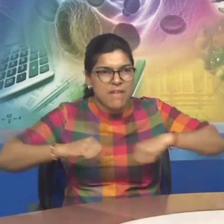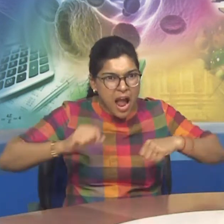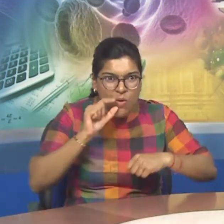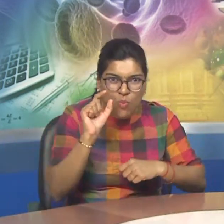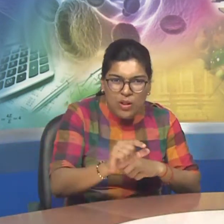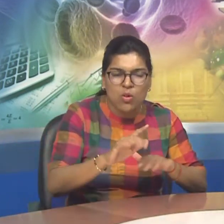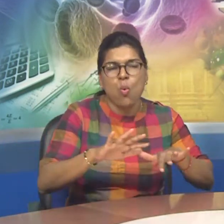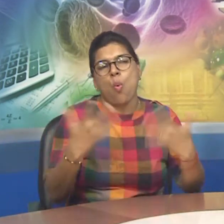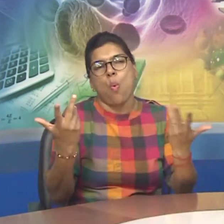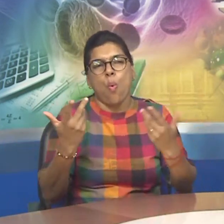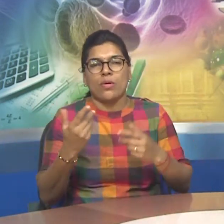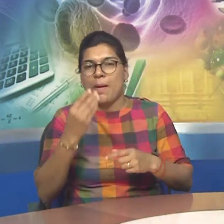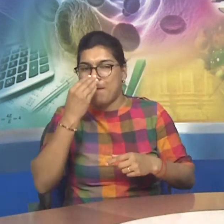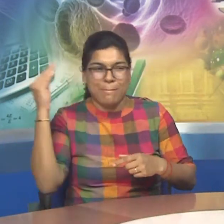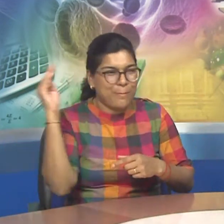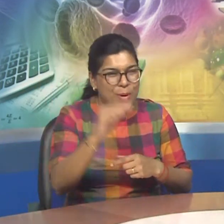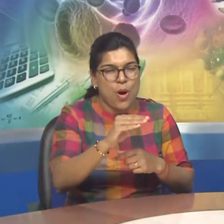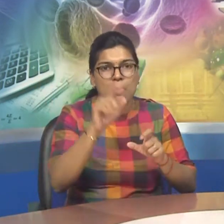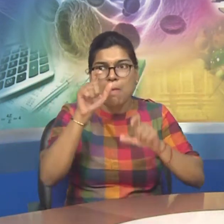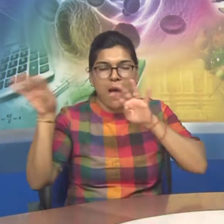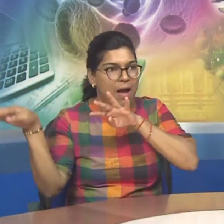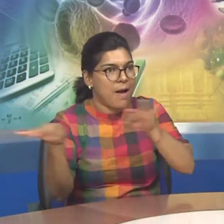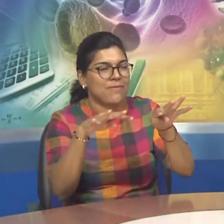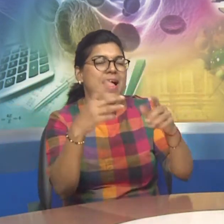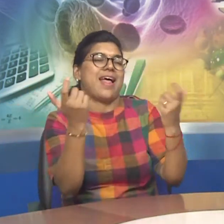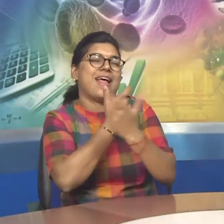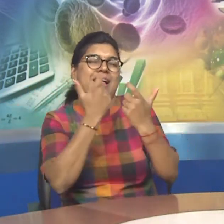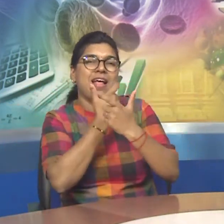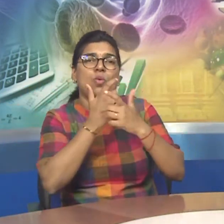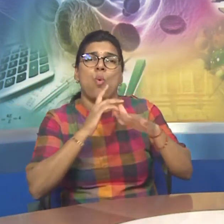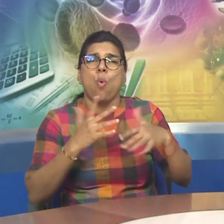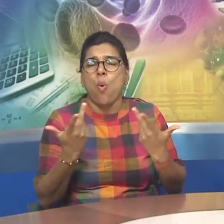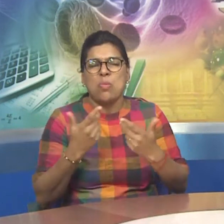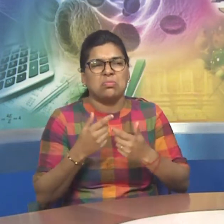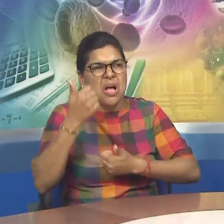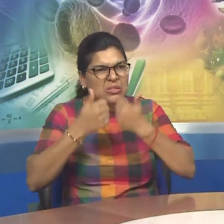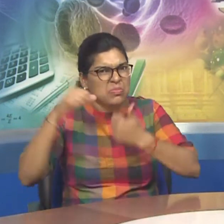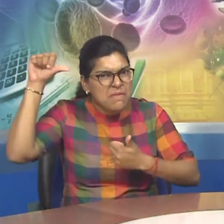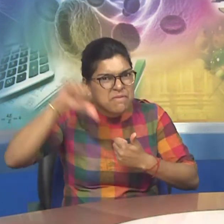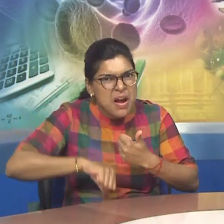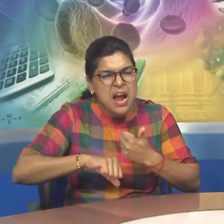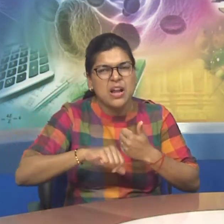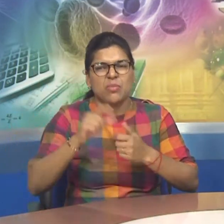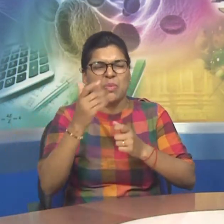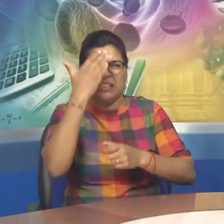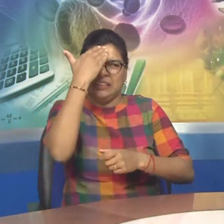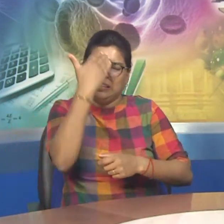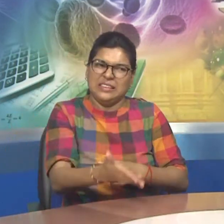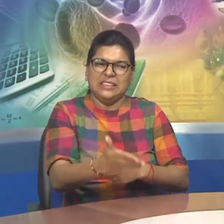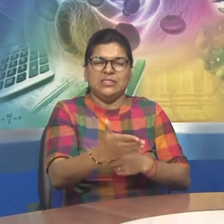Both leave scars, one on the body and the other on the mind and heart.